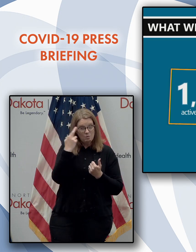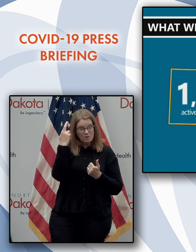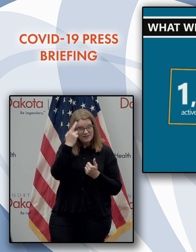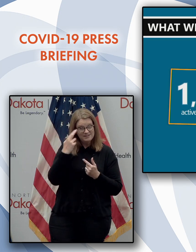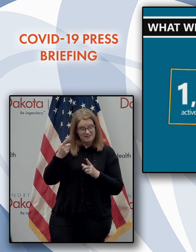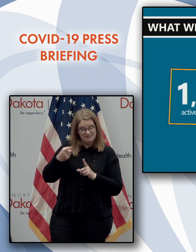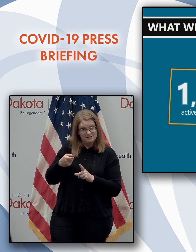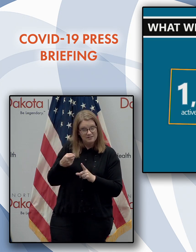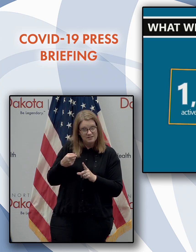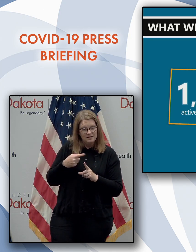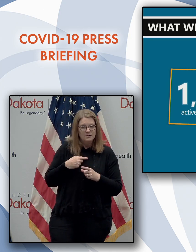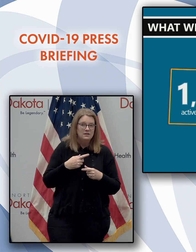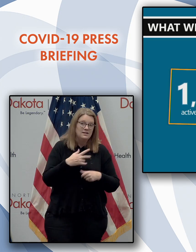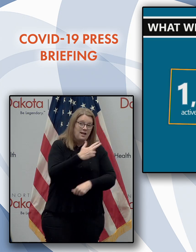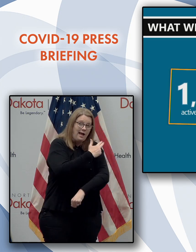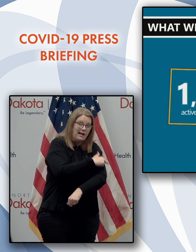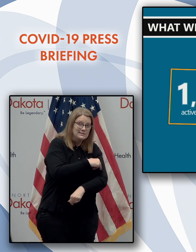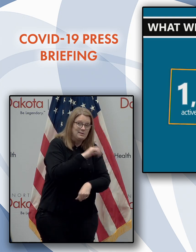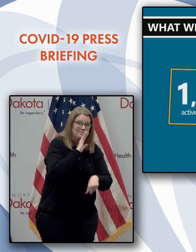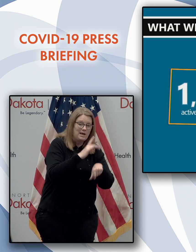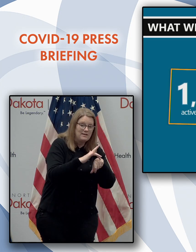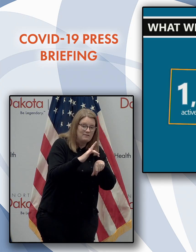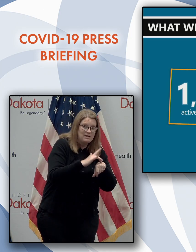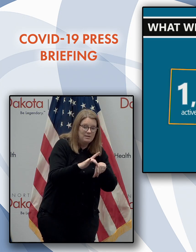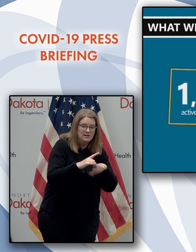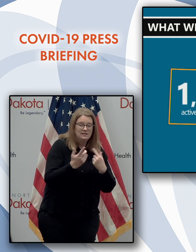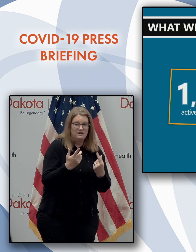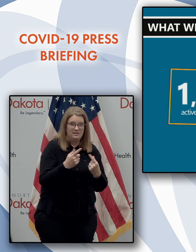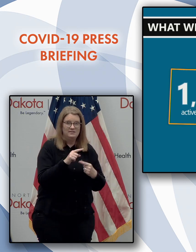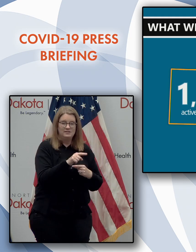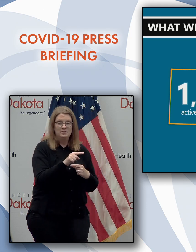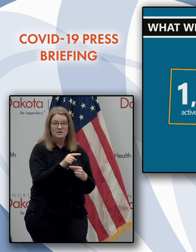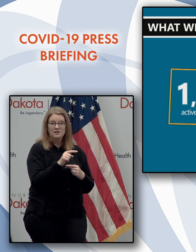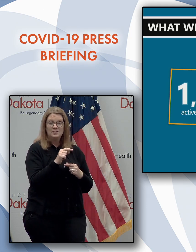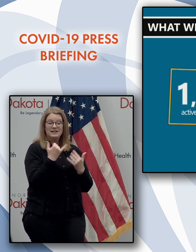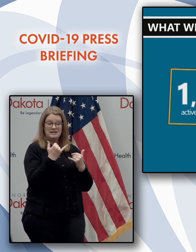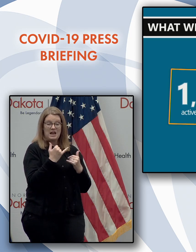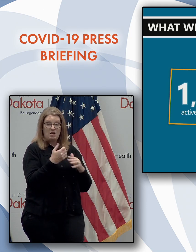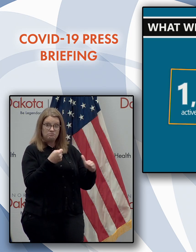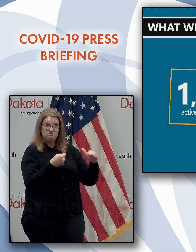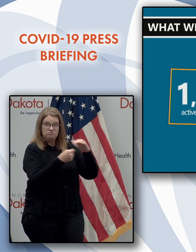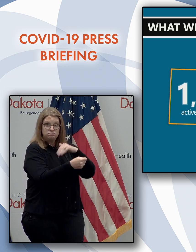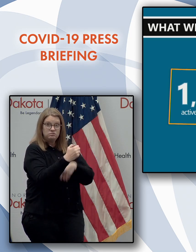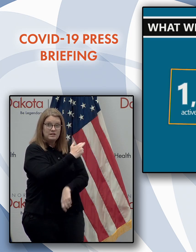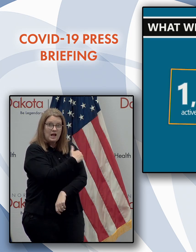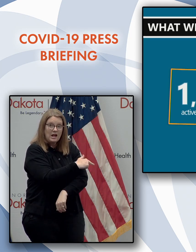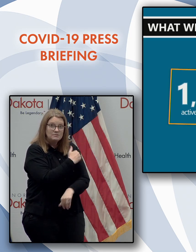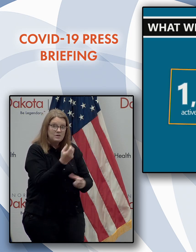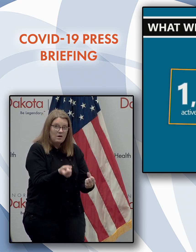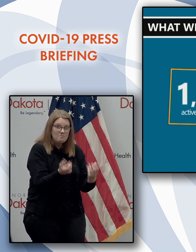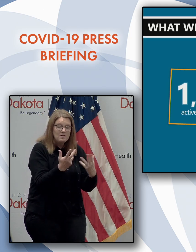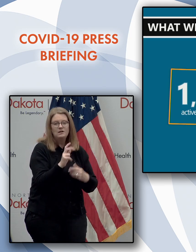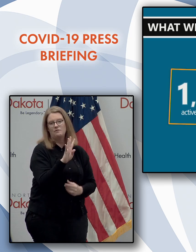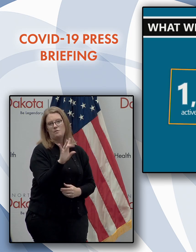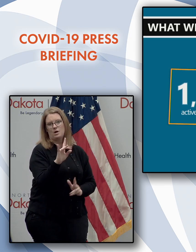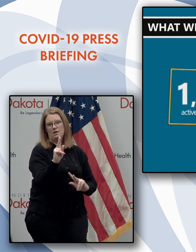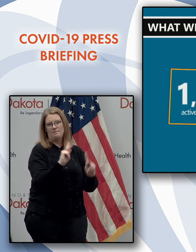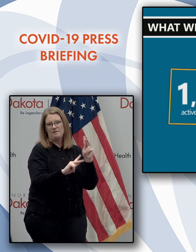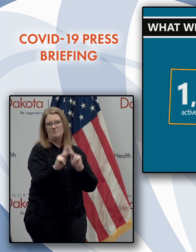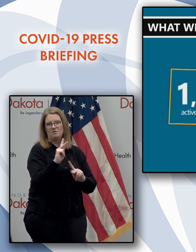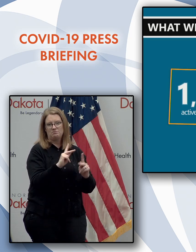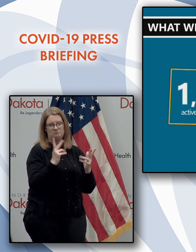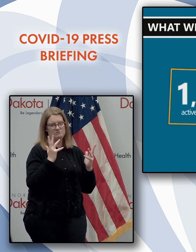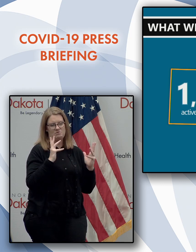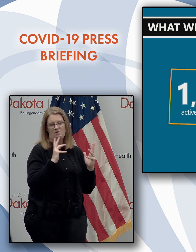protect hospital capacity. 48 people currently hospitalized in North